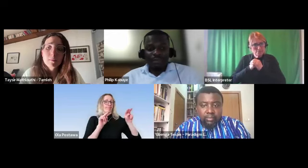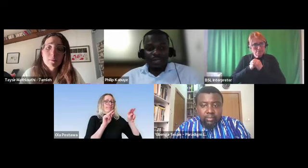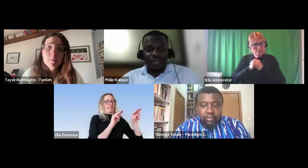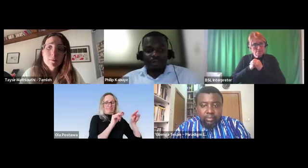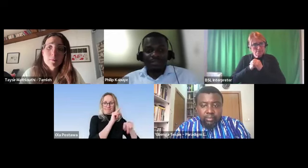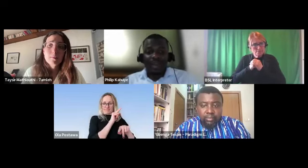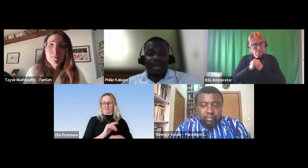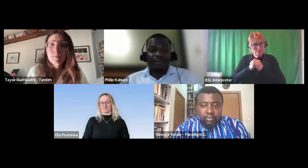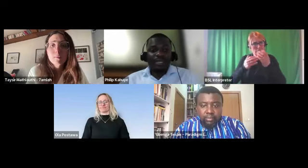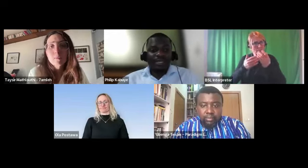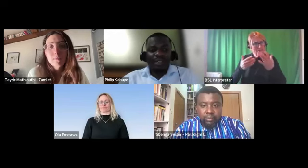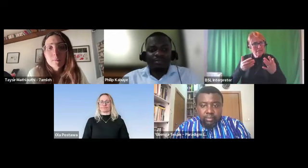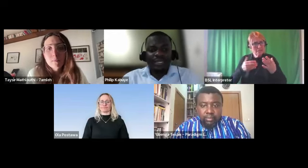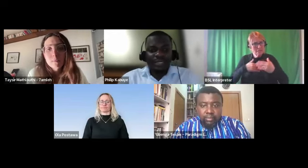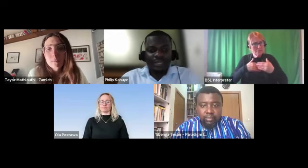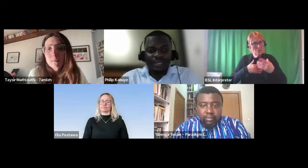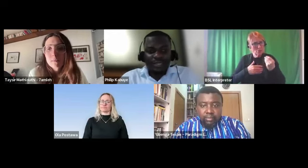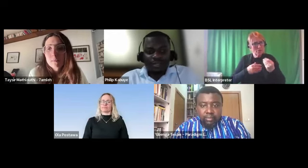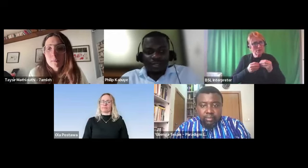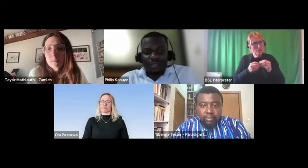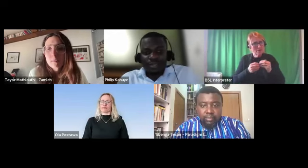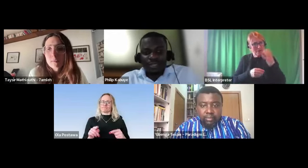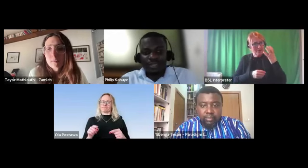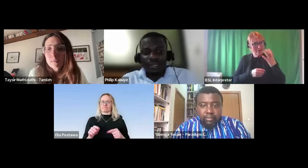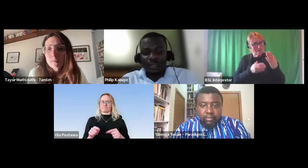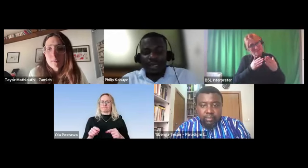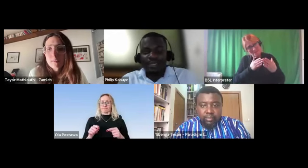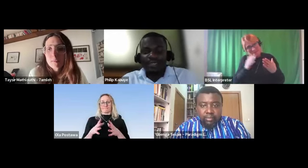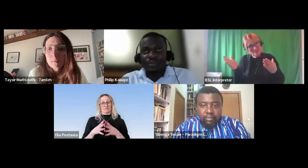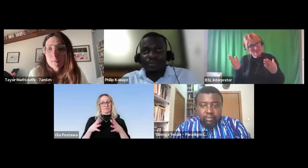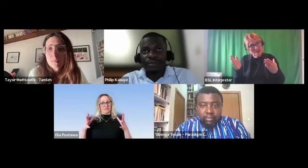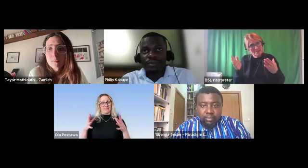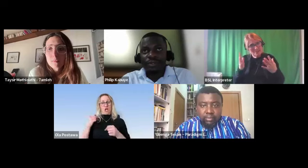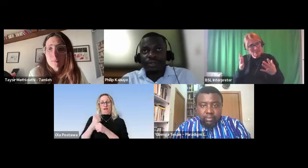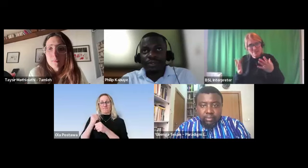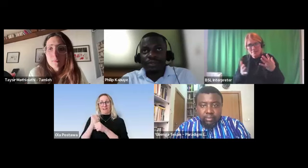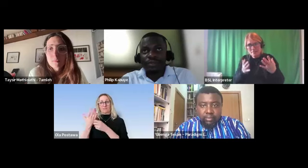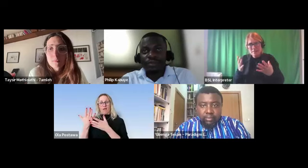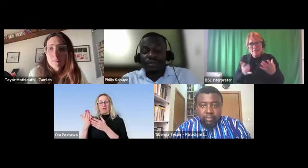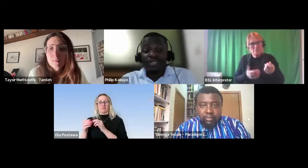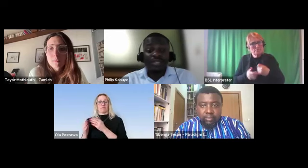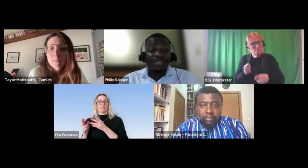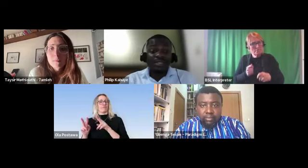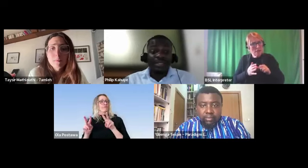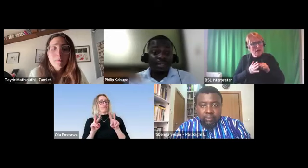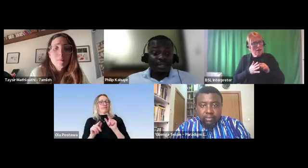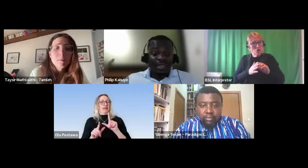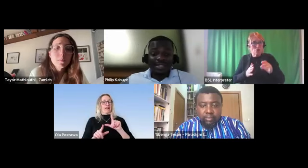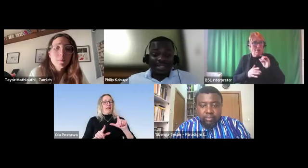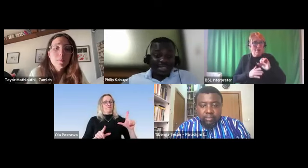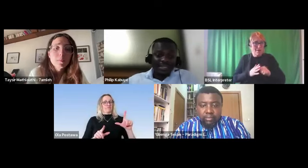many times with far right led governments, it's not hard to notice